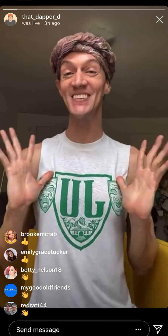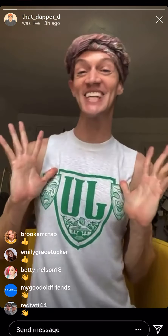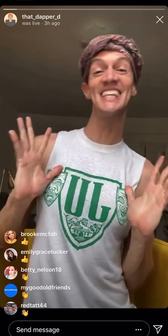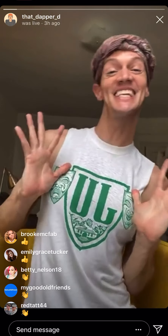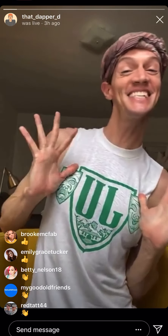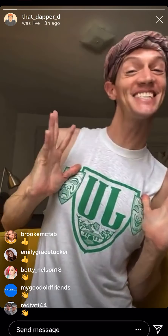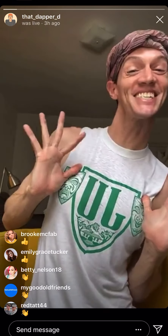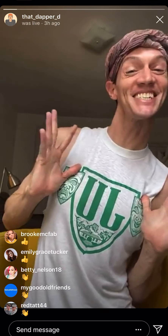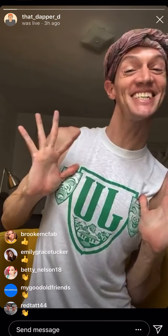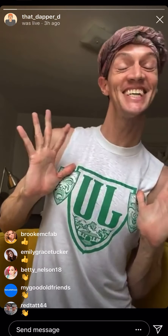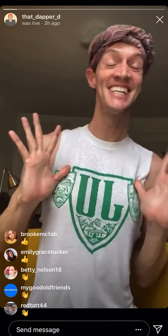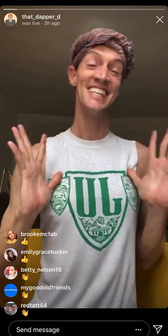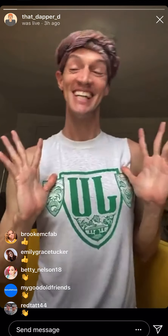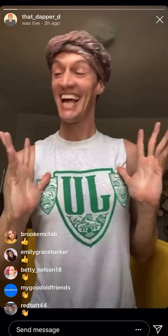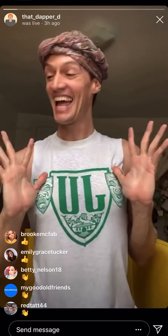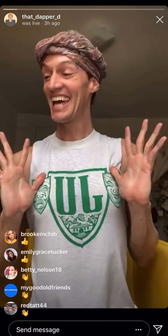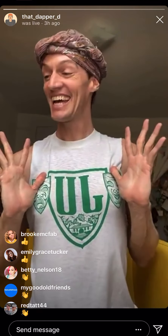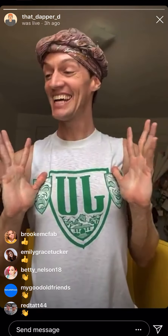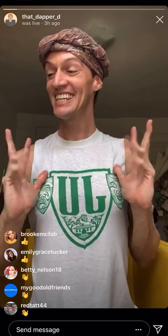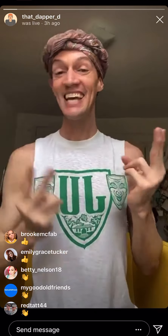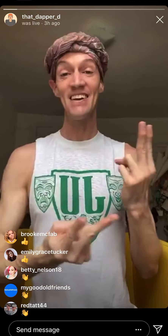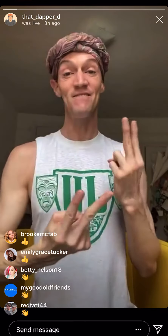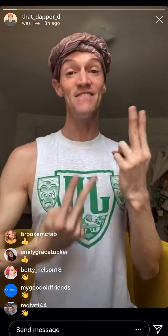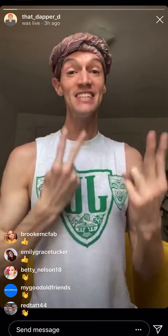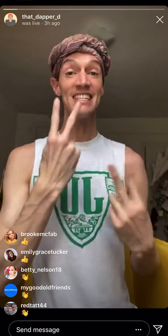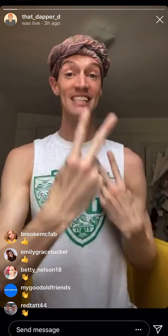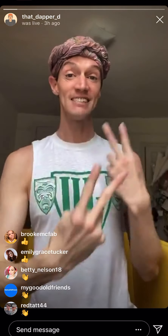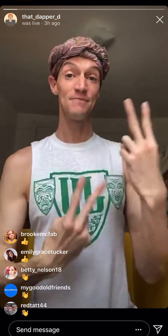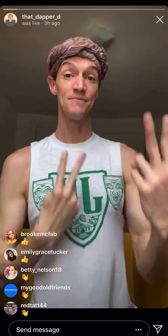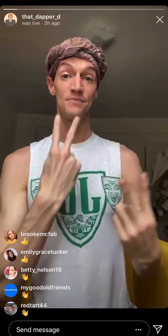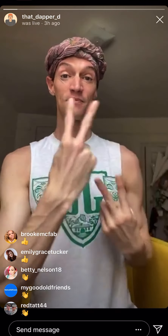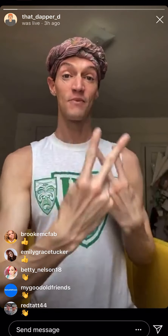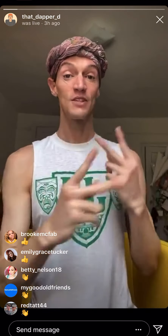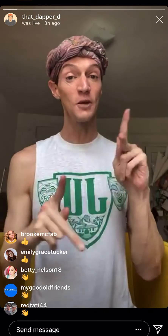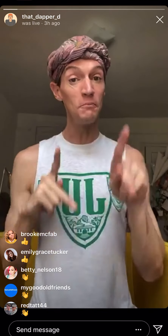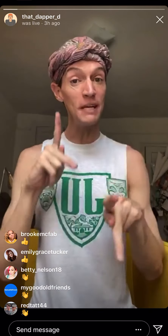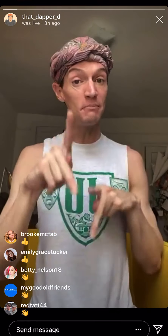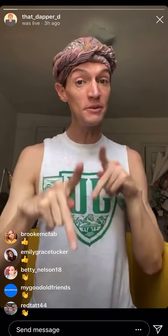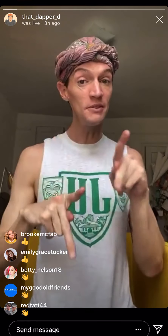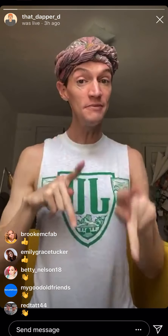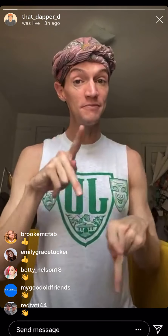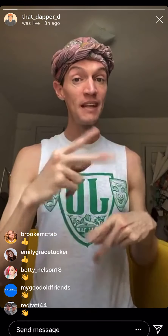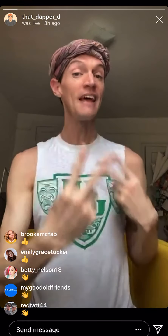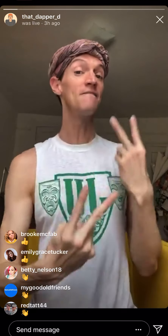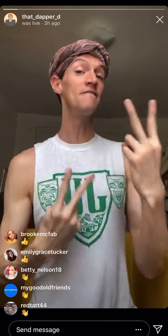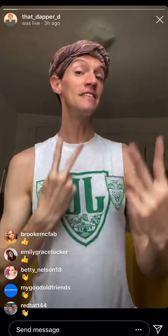leisure and visit so people visiting